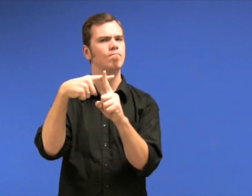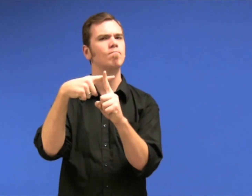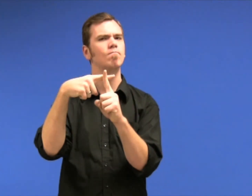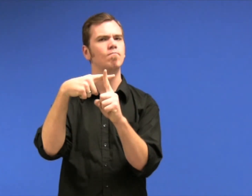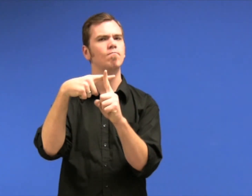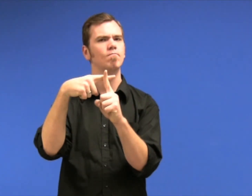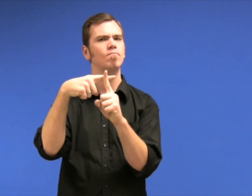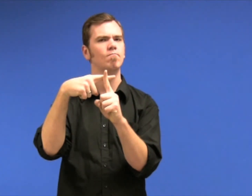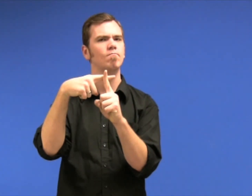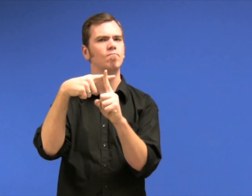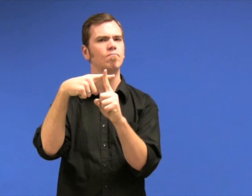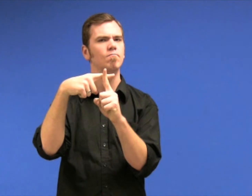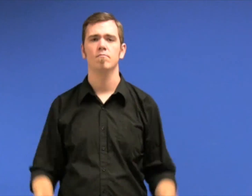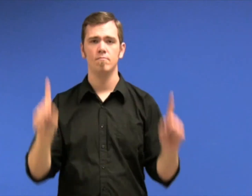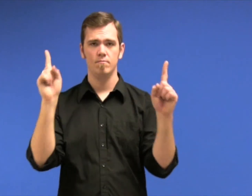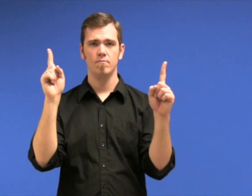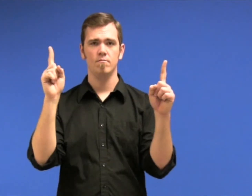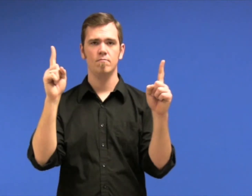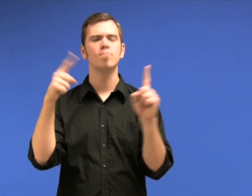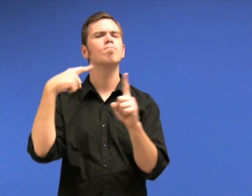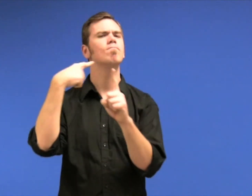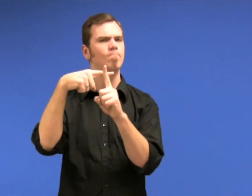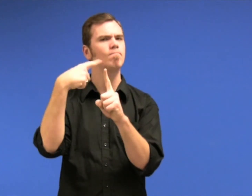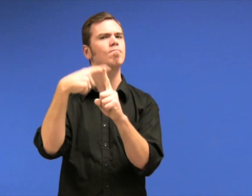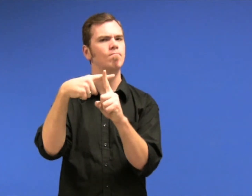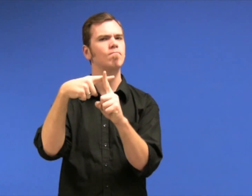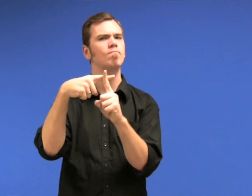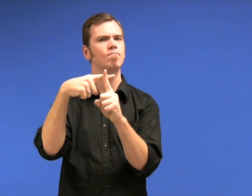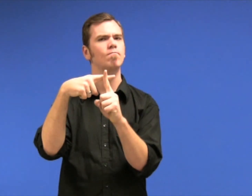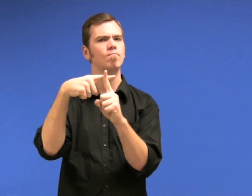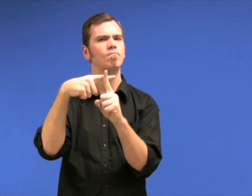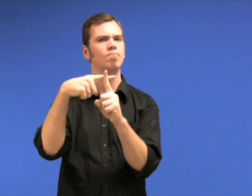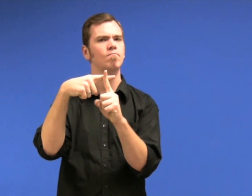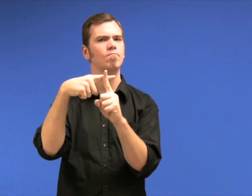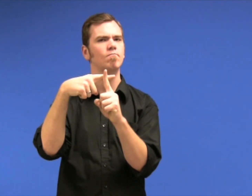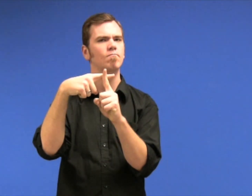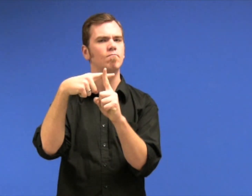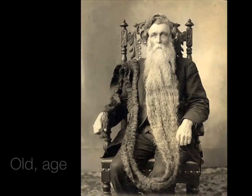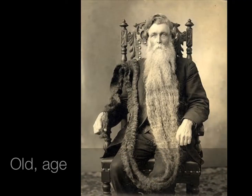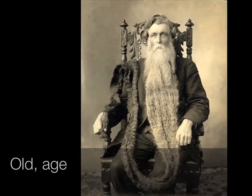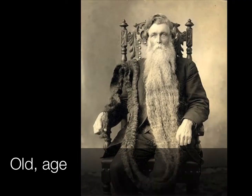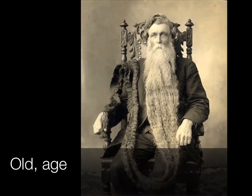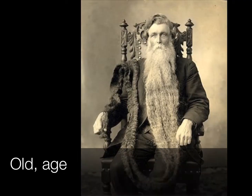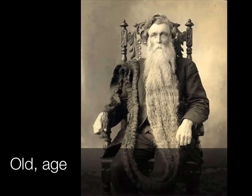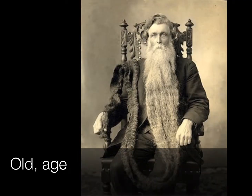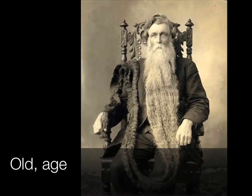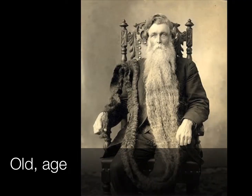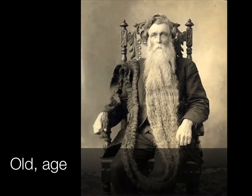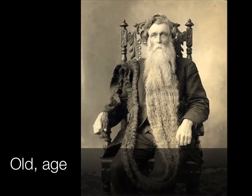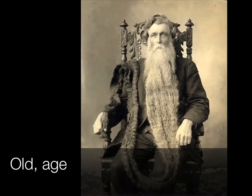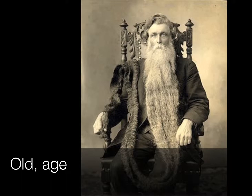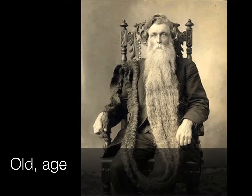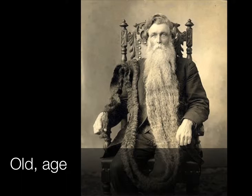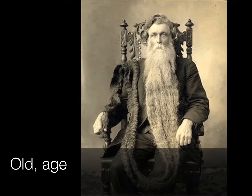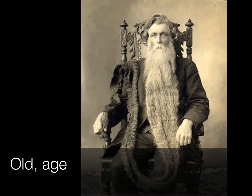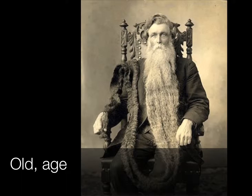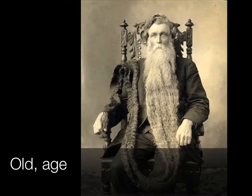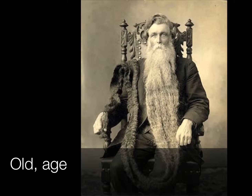Positive, like positive person or plus. Positive. The sign for old or the sign for age